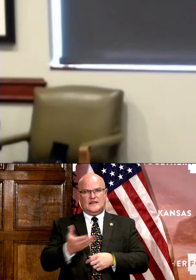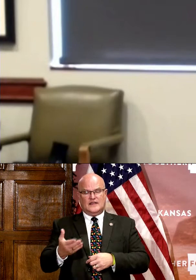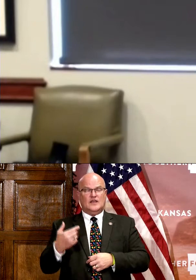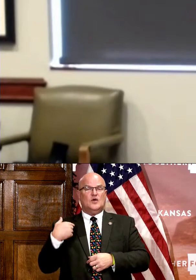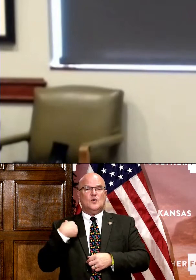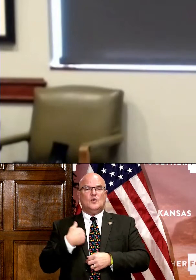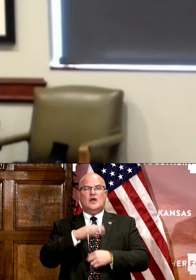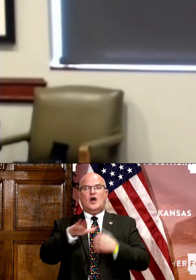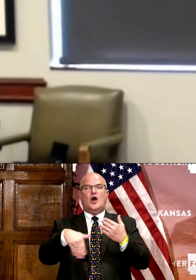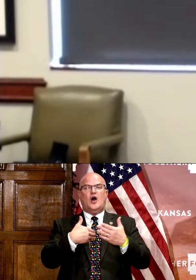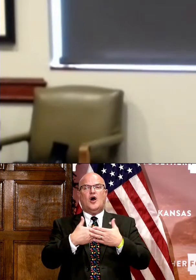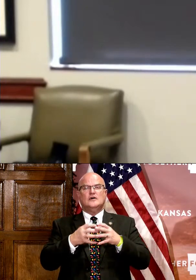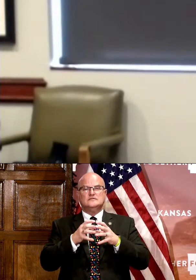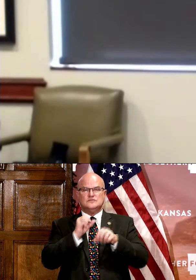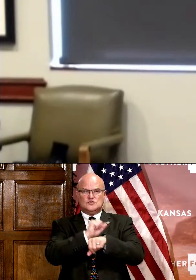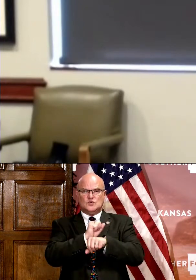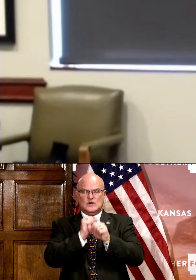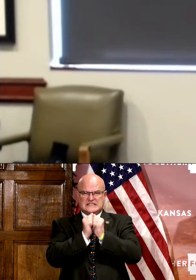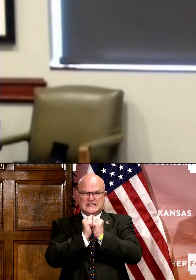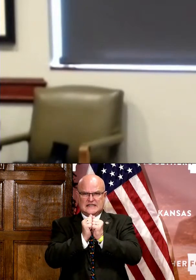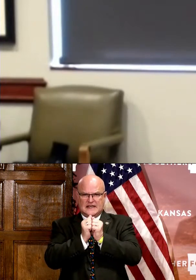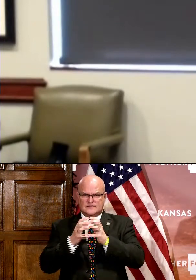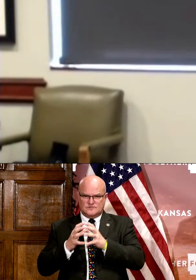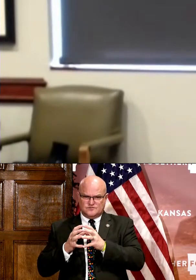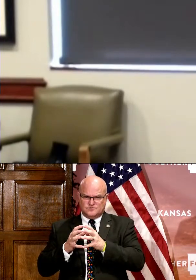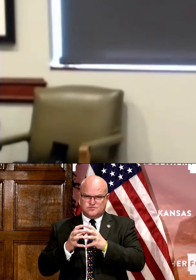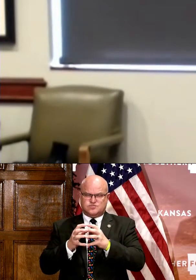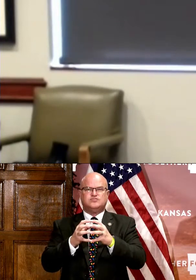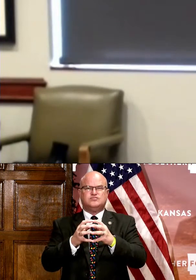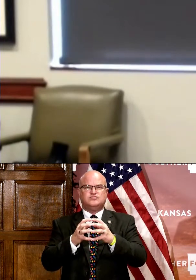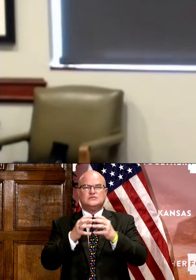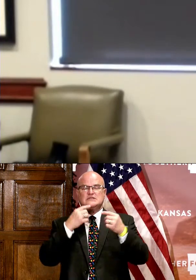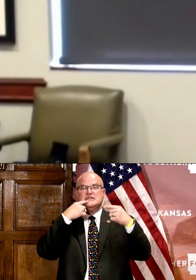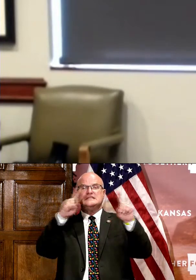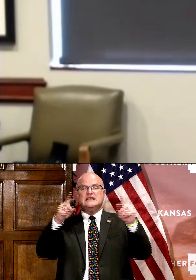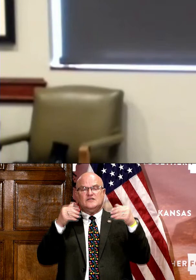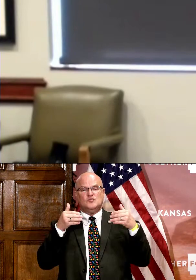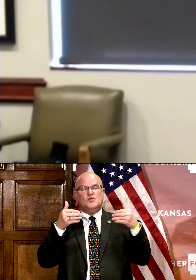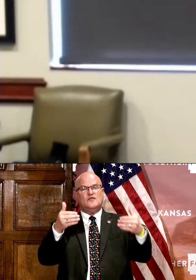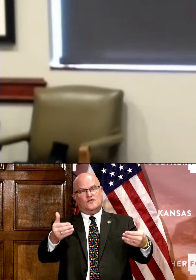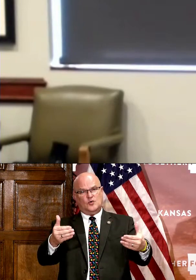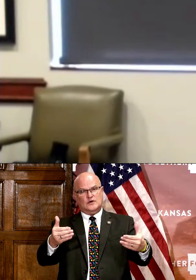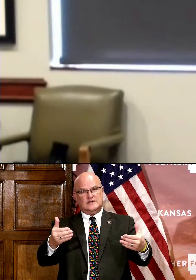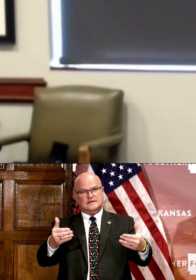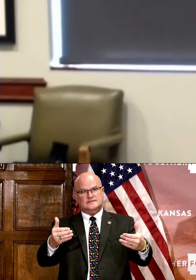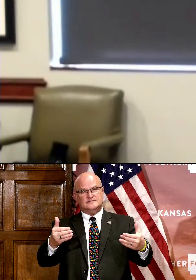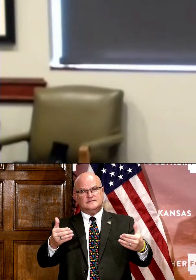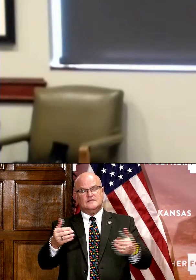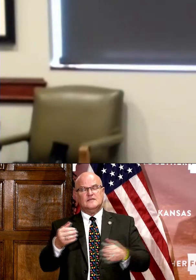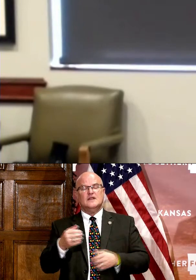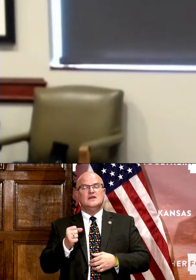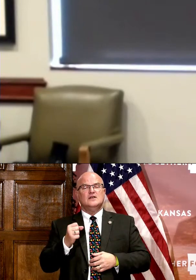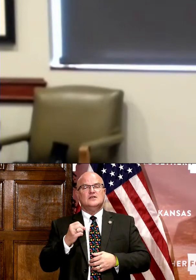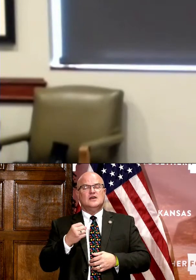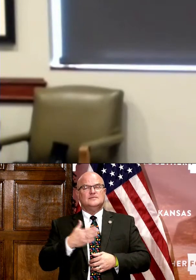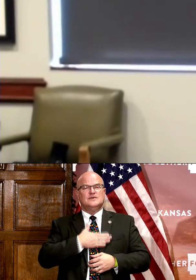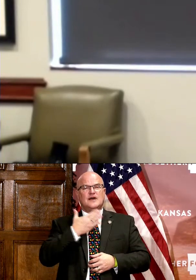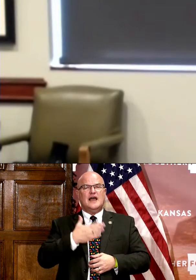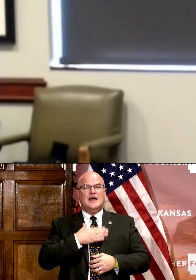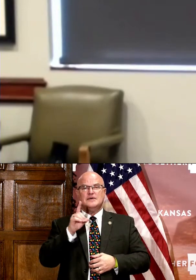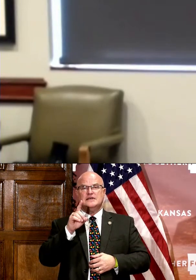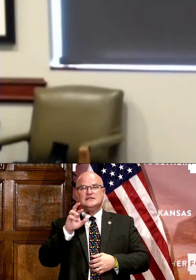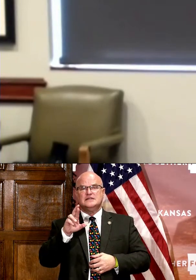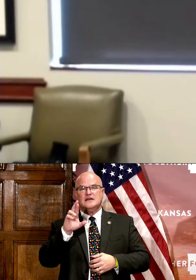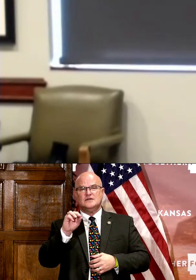in the same direction to be sure that we're successful moving forward. I'm so pleased Dr.